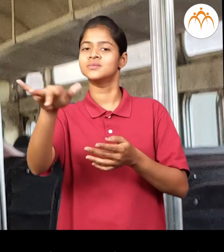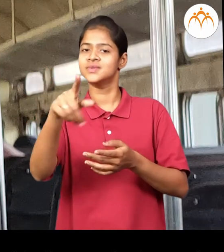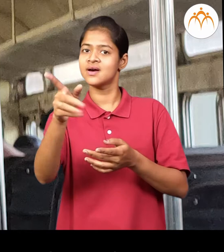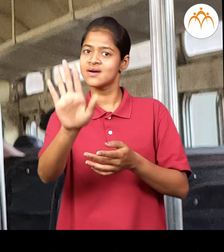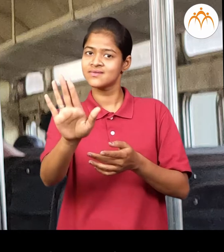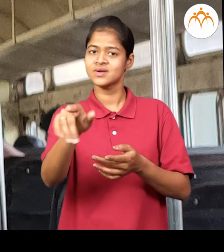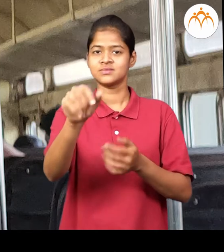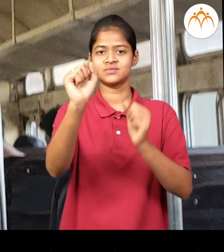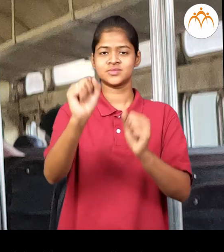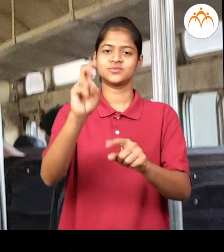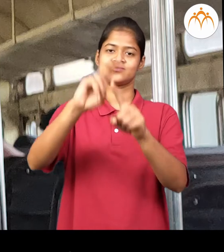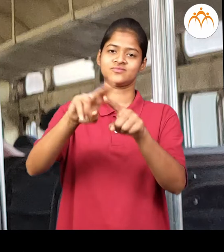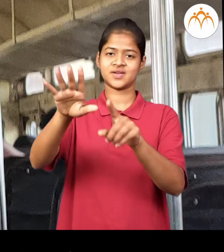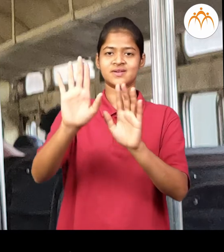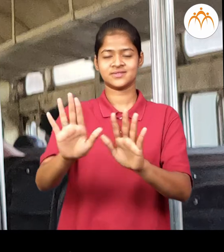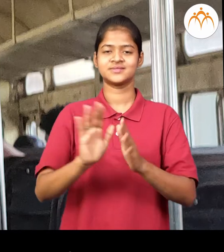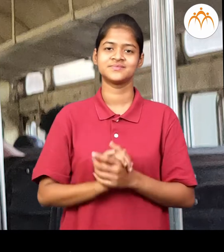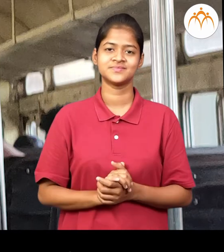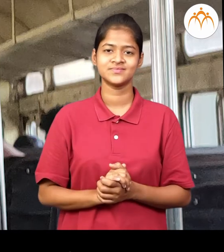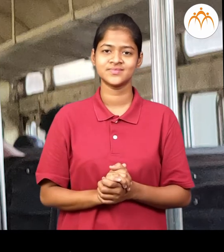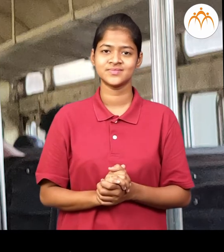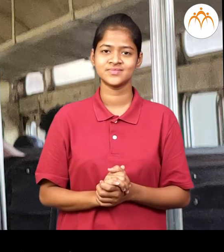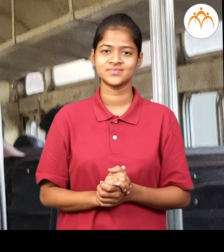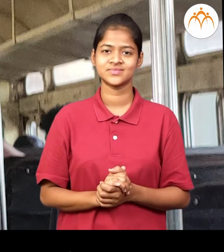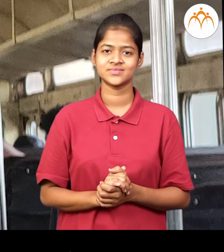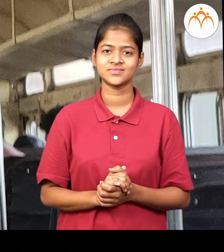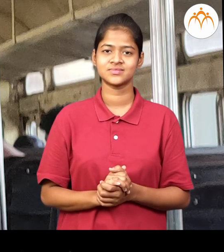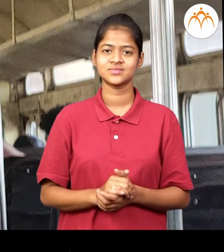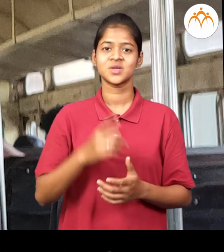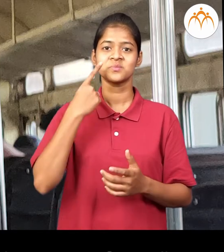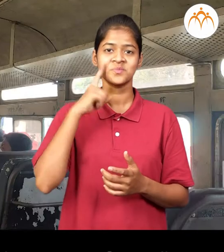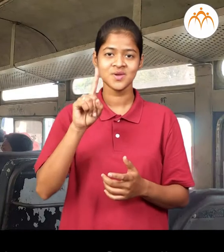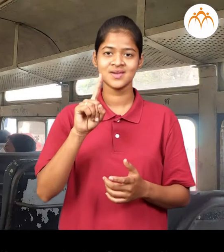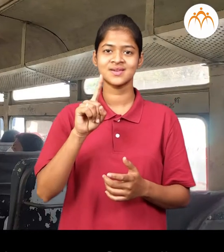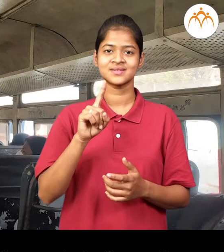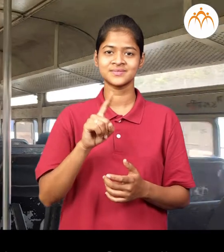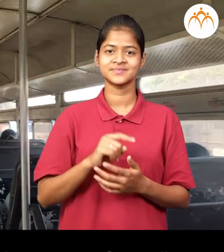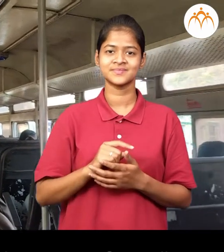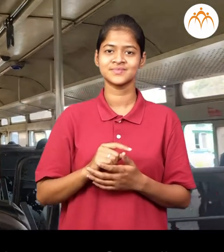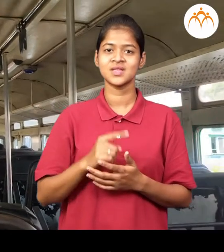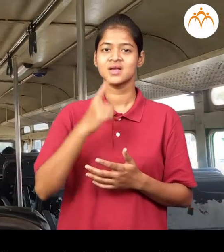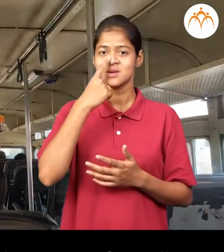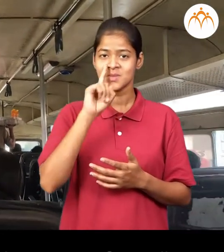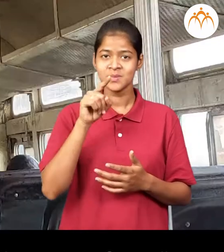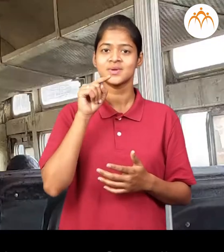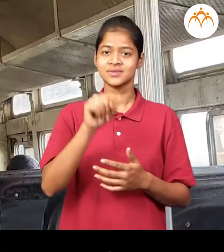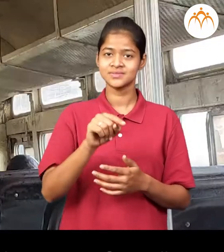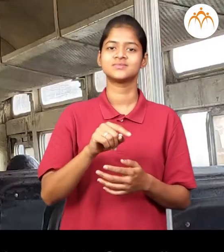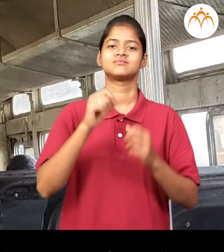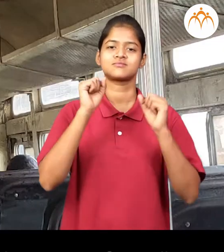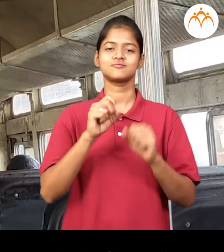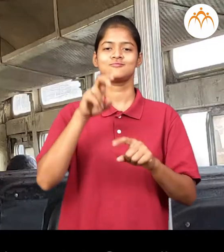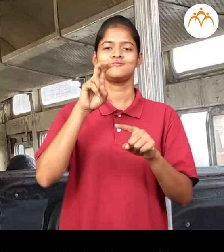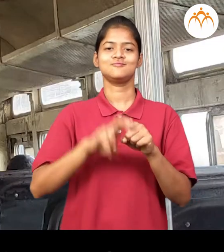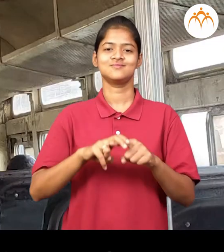conductor uncle. After looking at the seat numbers, the conductor uncle showed the